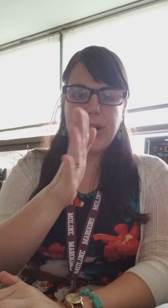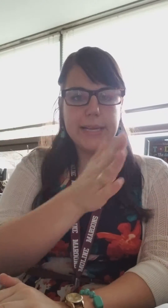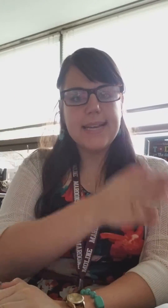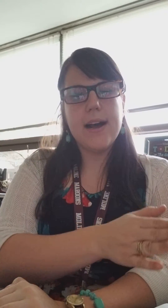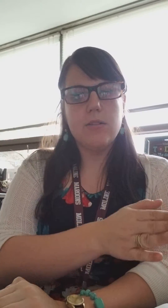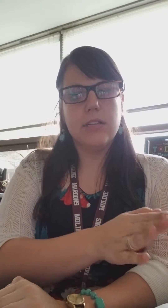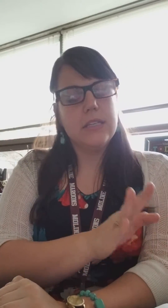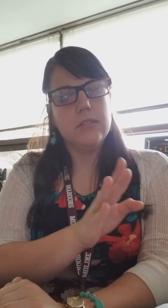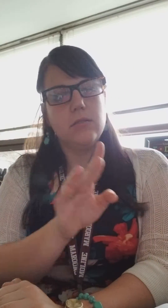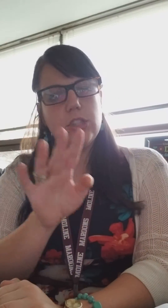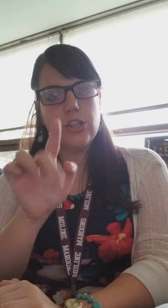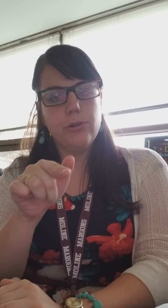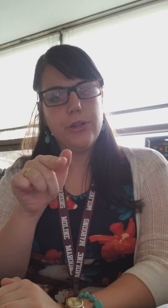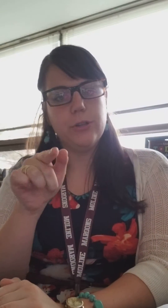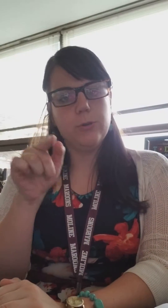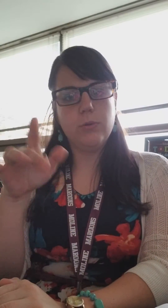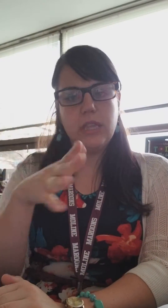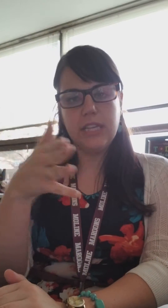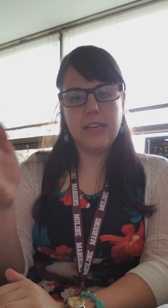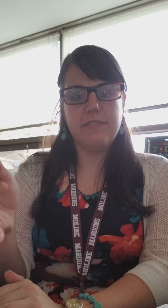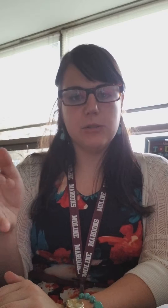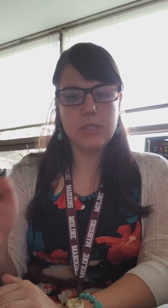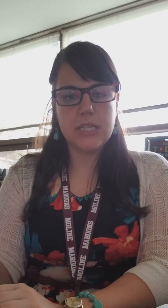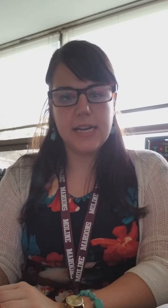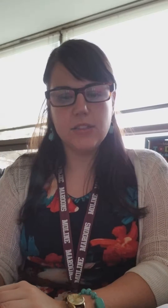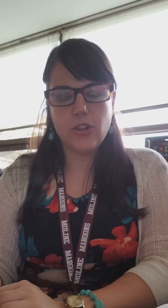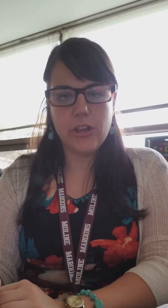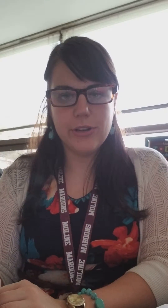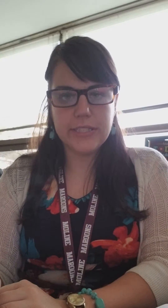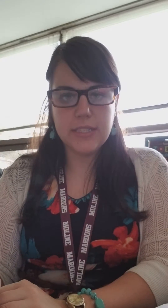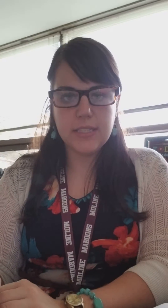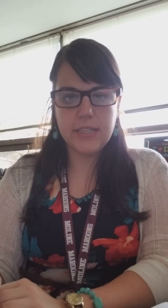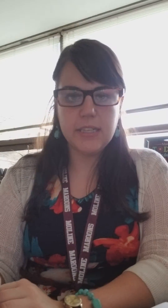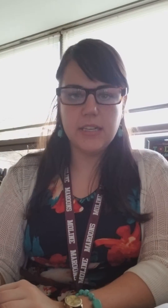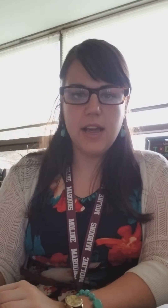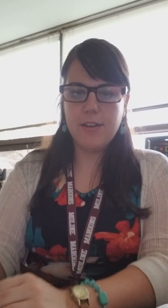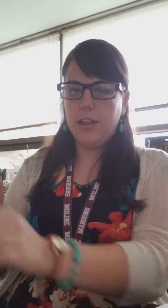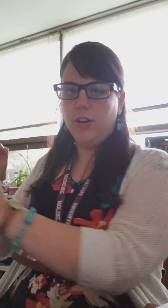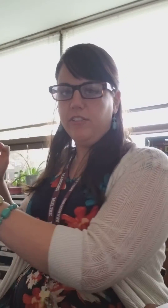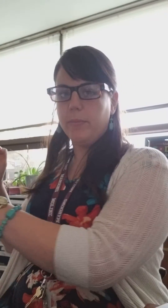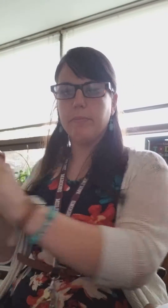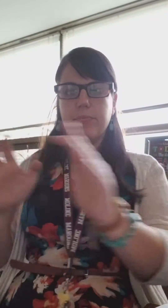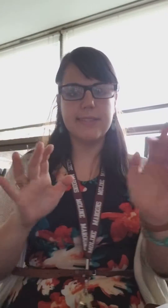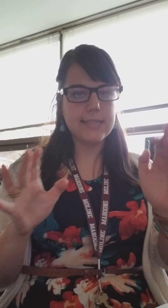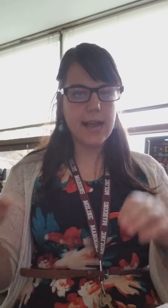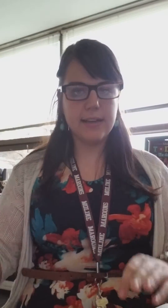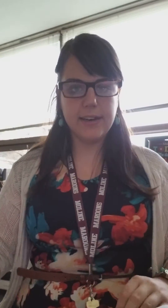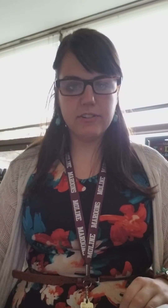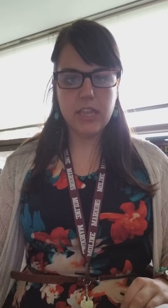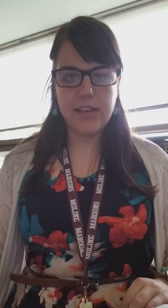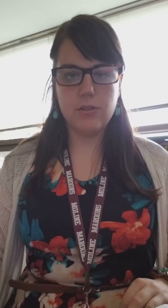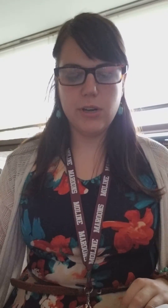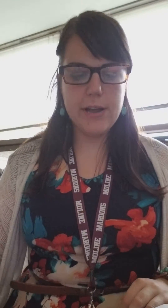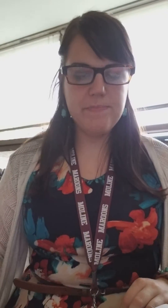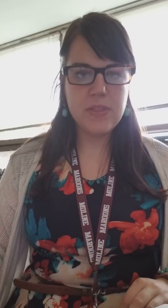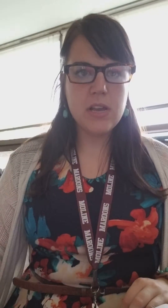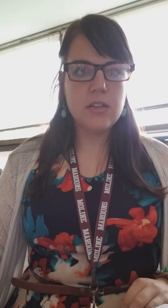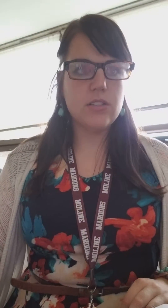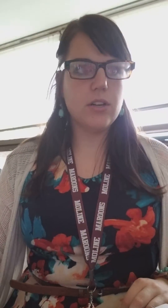it down and show you the individual signs so that you can see how they look from the side and everything, okay? So